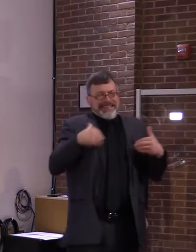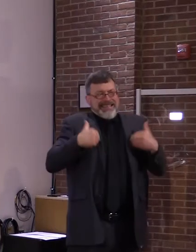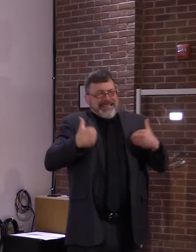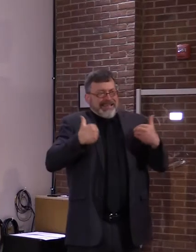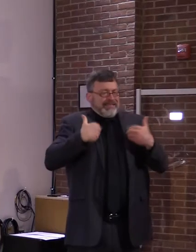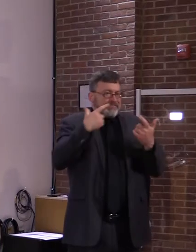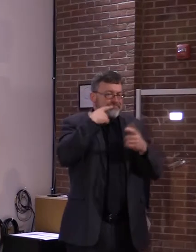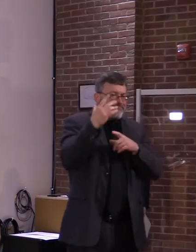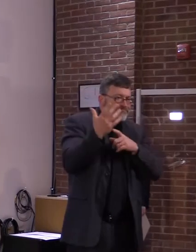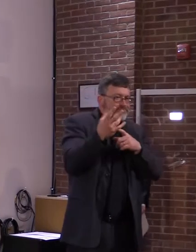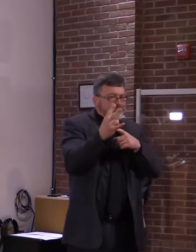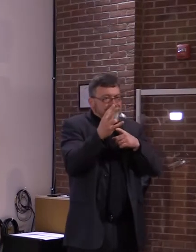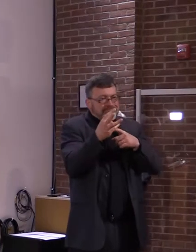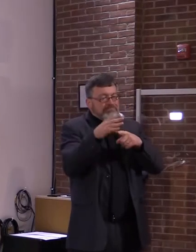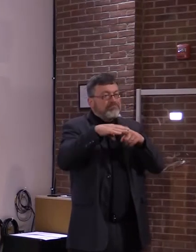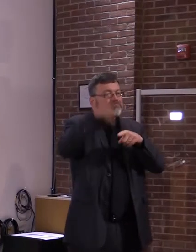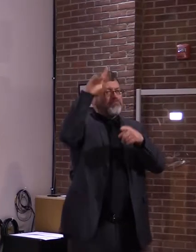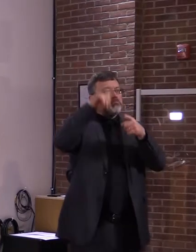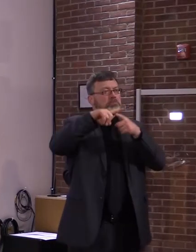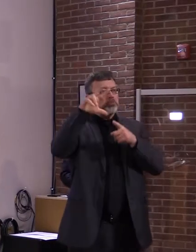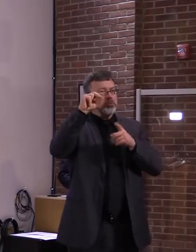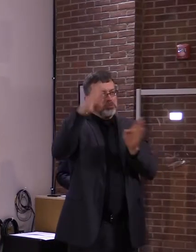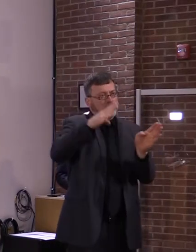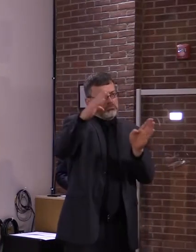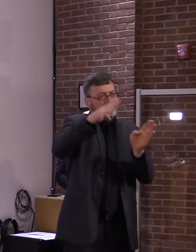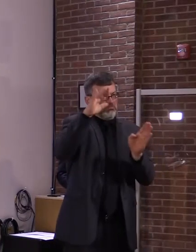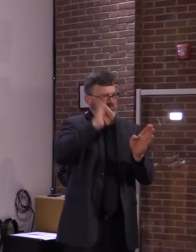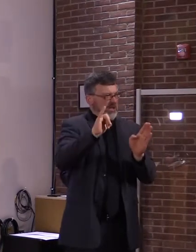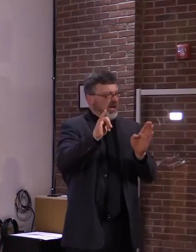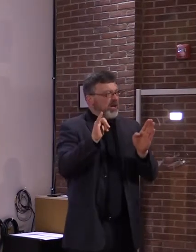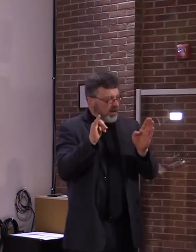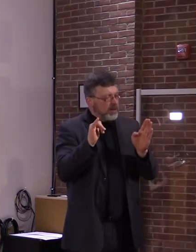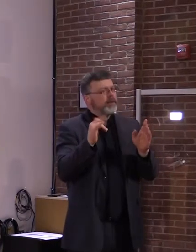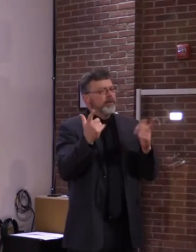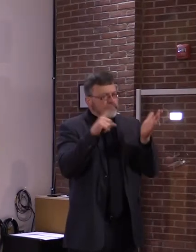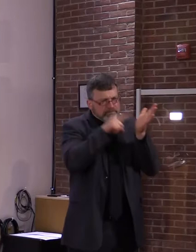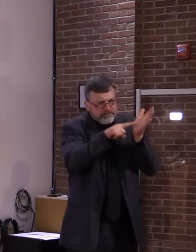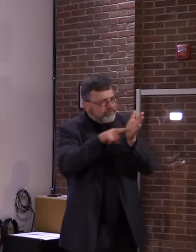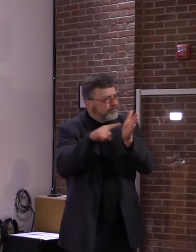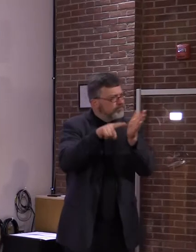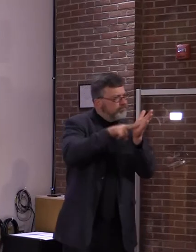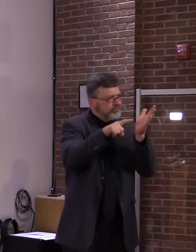causal relationship has yet been established. About 285